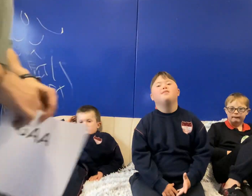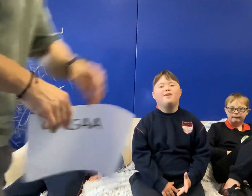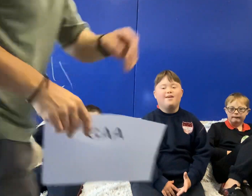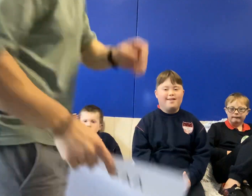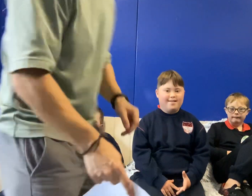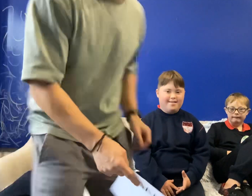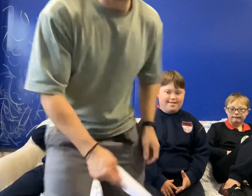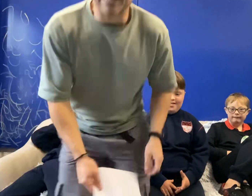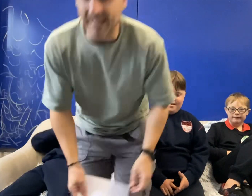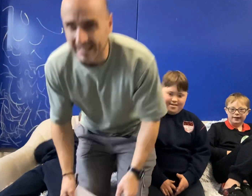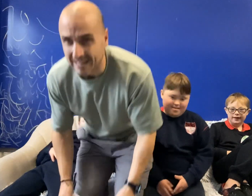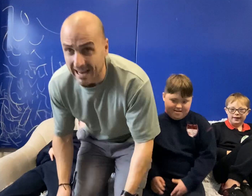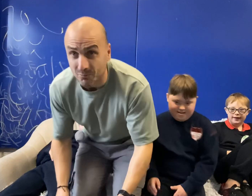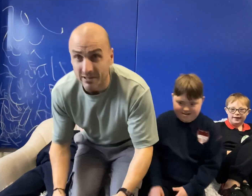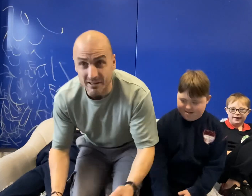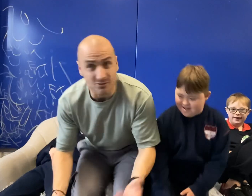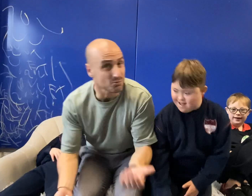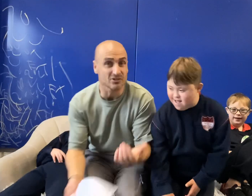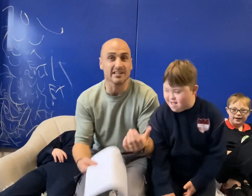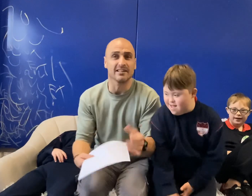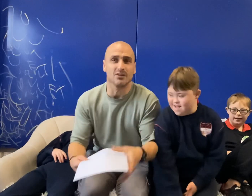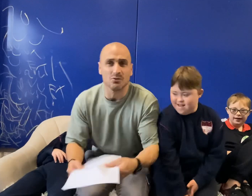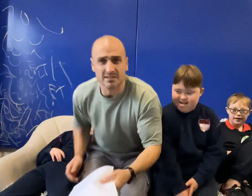No, we're back again, and we got into watching get a new setup.